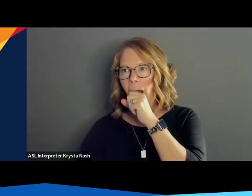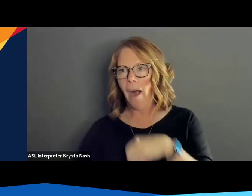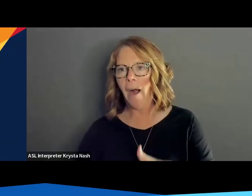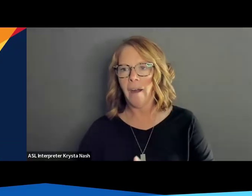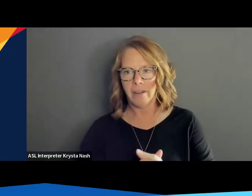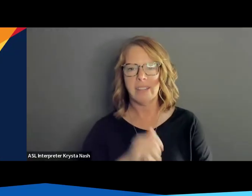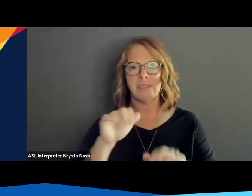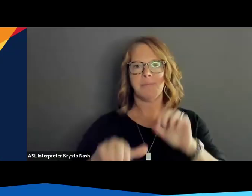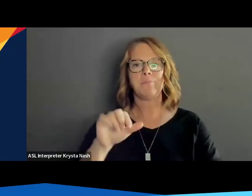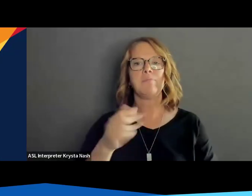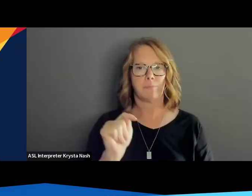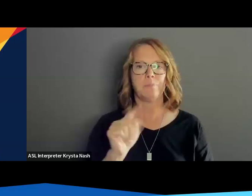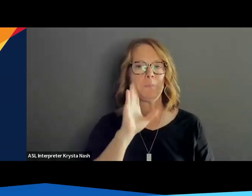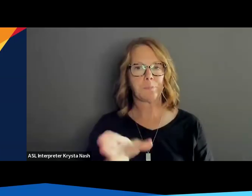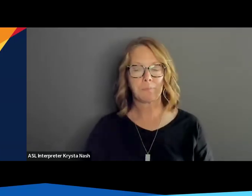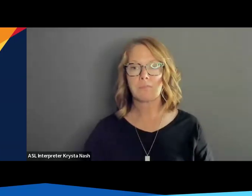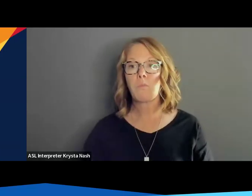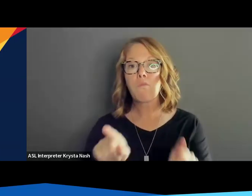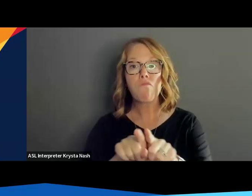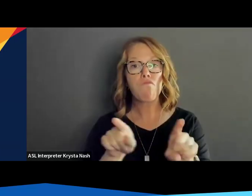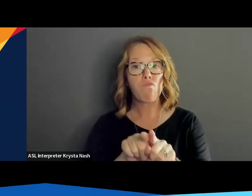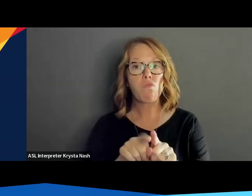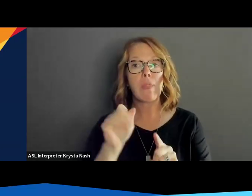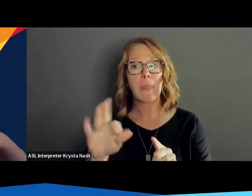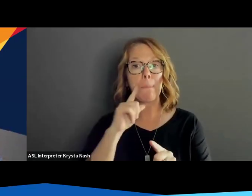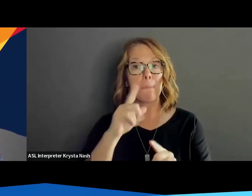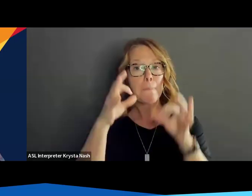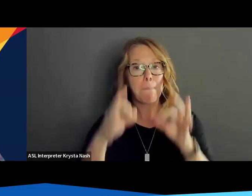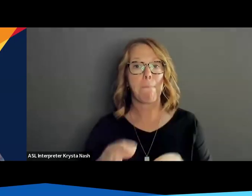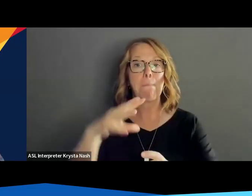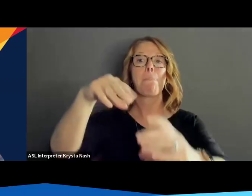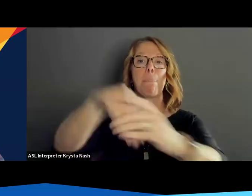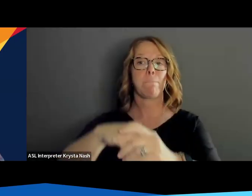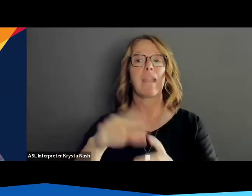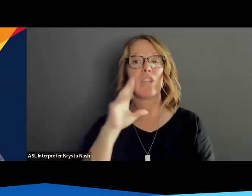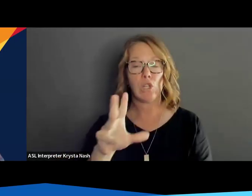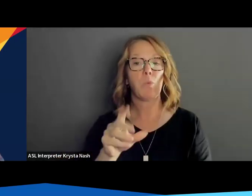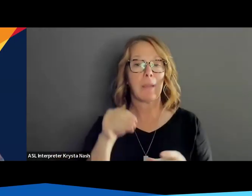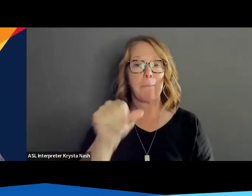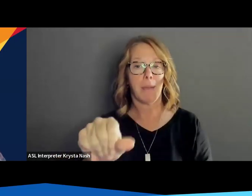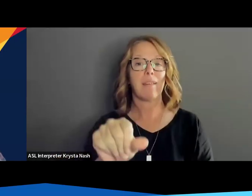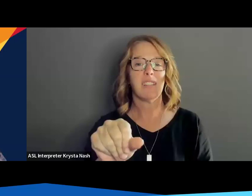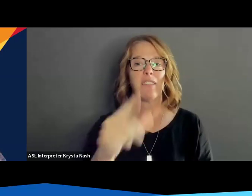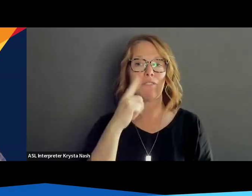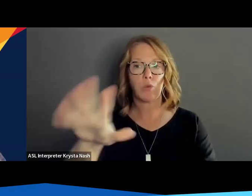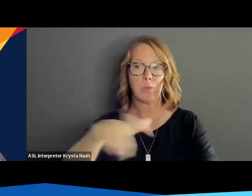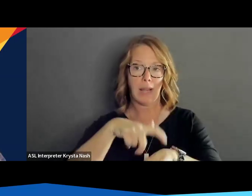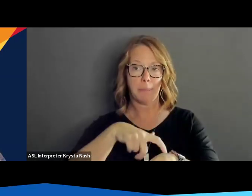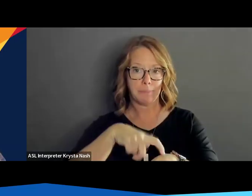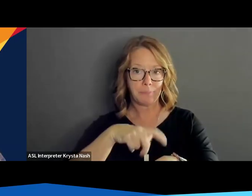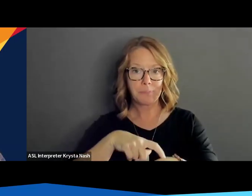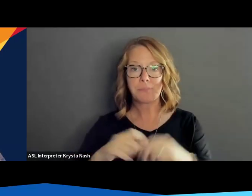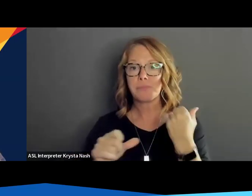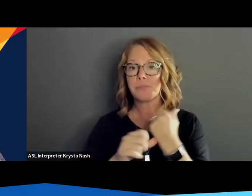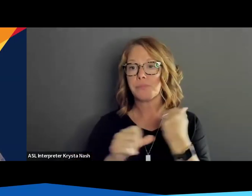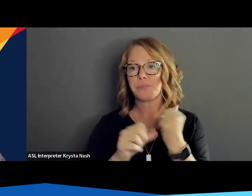the chat box there. Also, if you decide to participate, you receive some compensation for your time and assistance